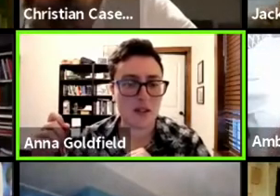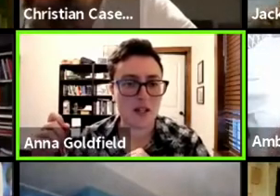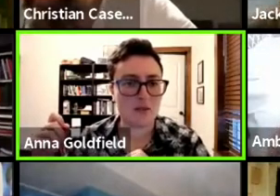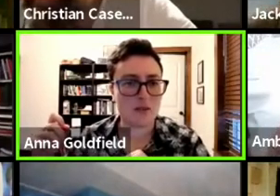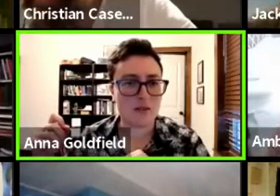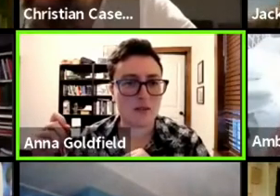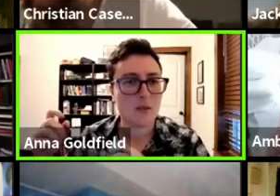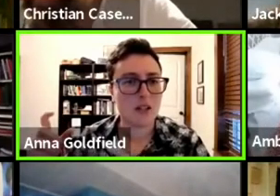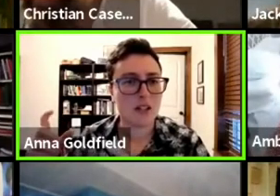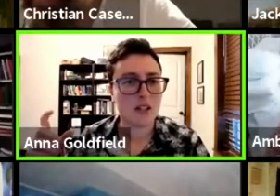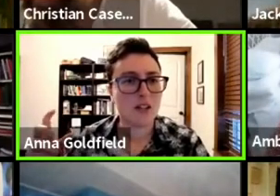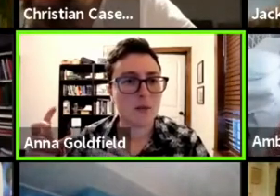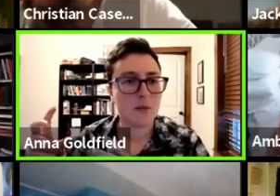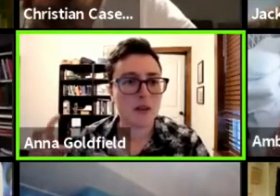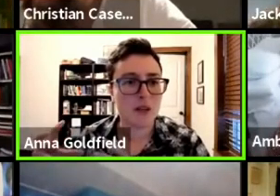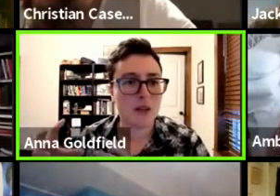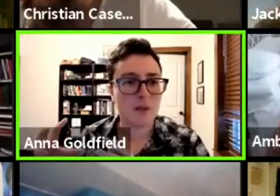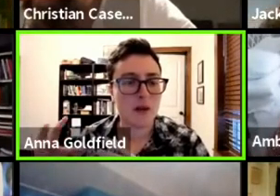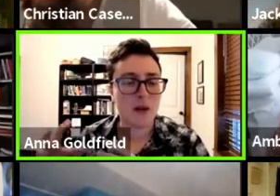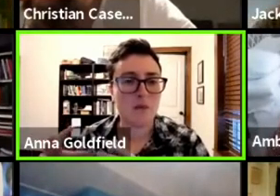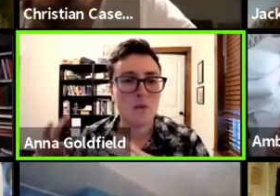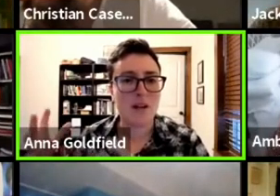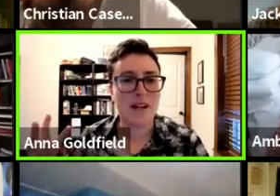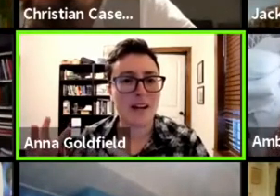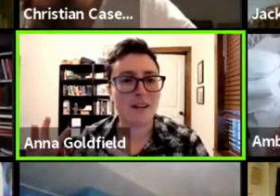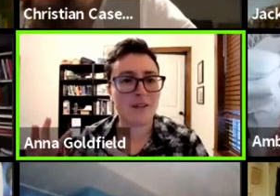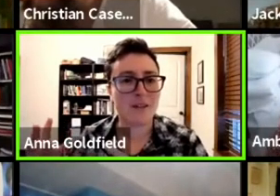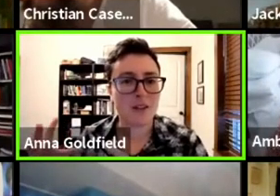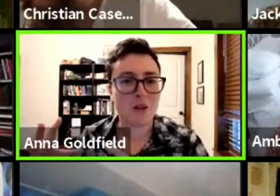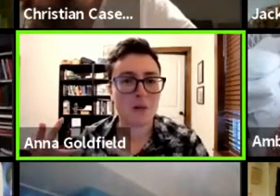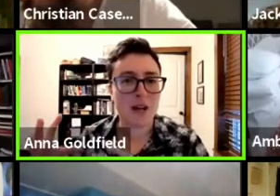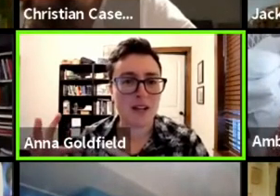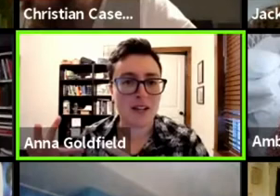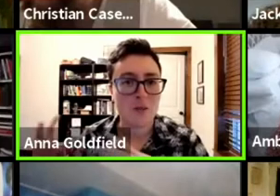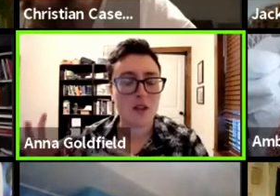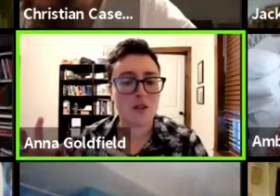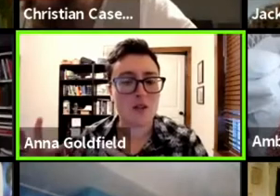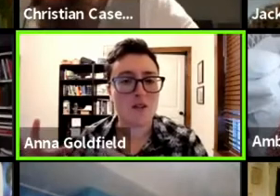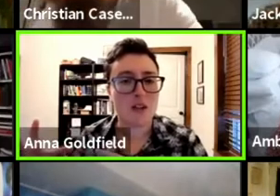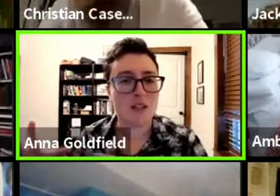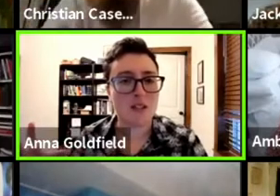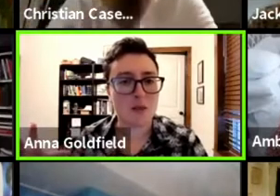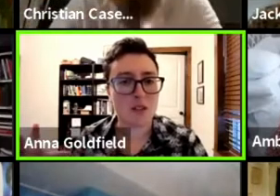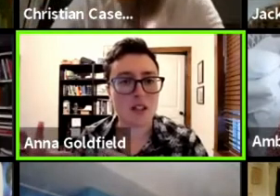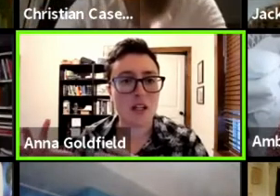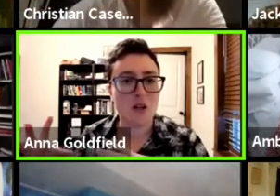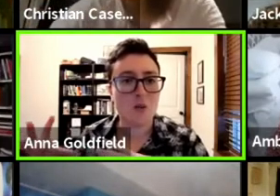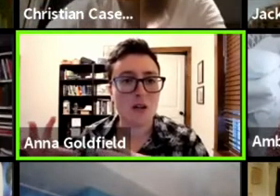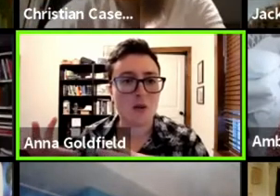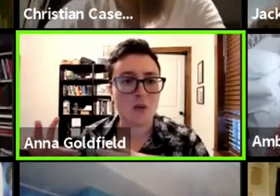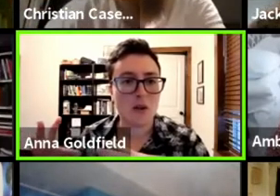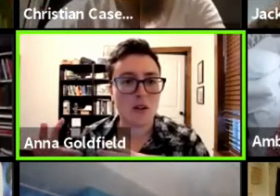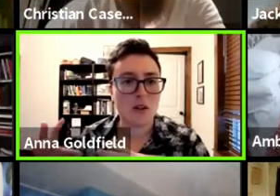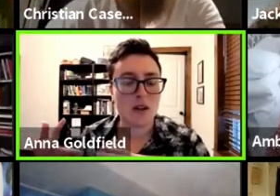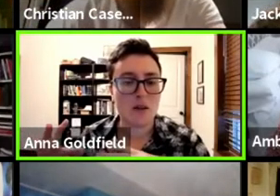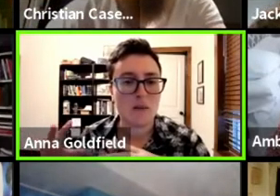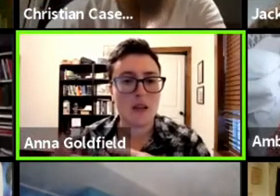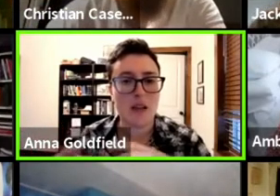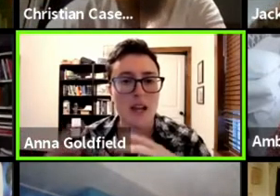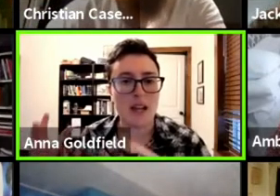that's coming out tomorrow. But I'm one half of the Dirt podcast, and we do something very similar where